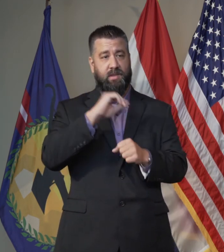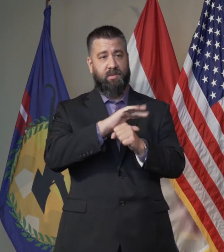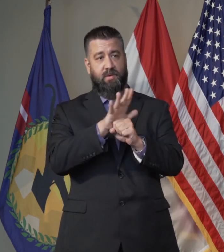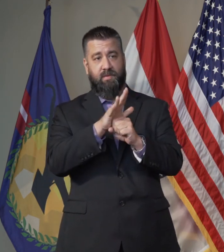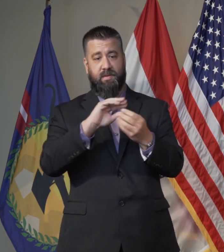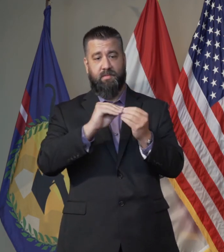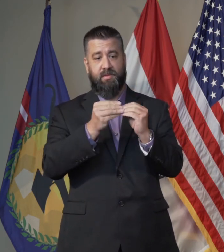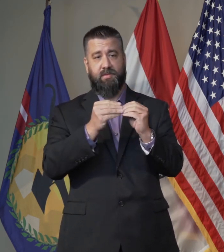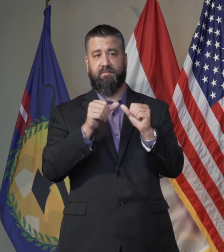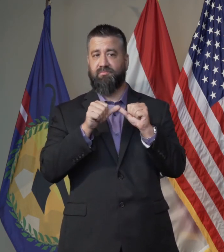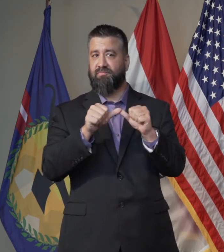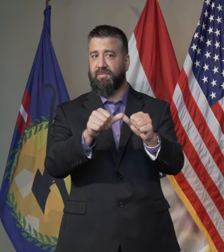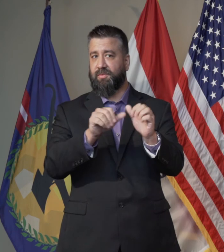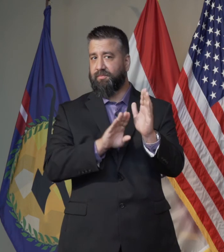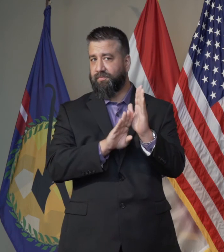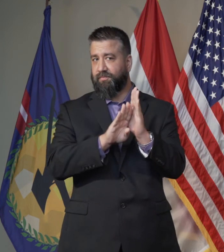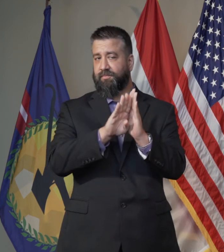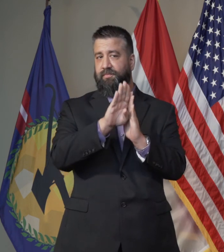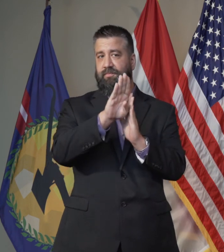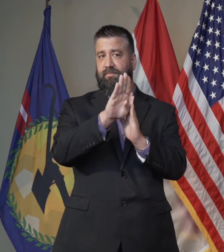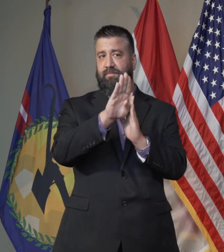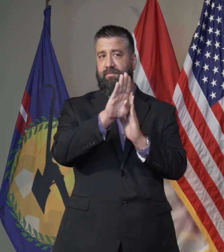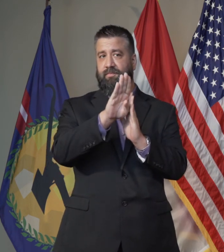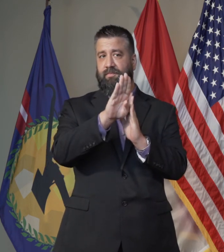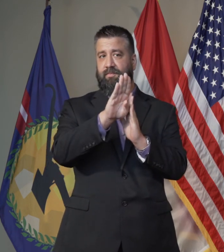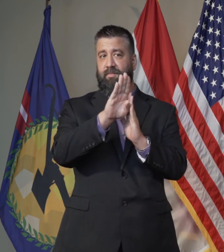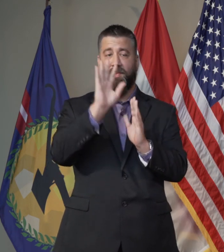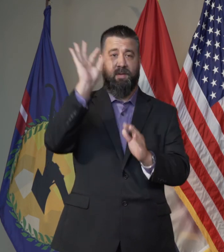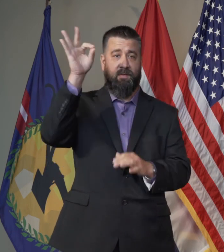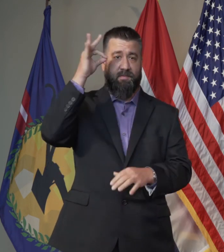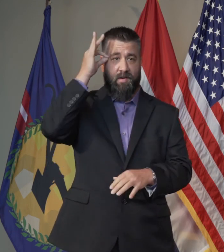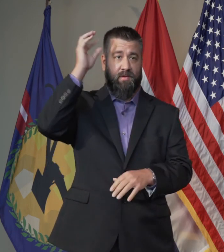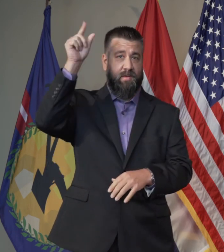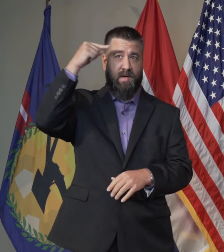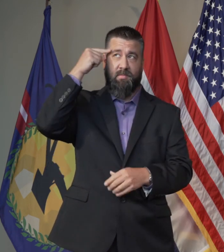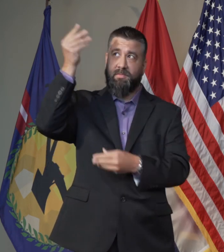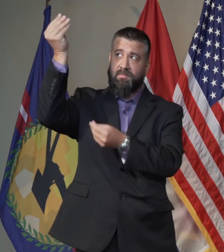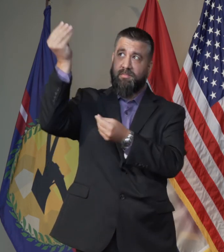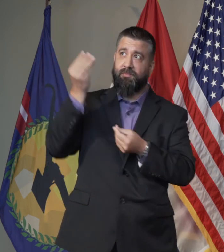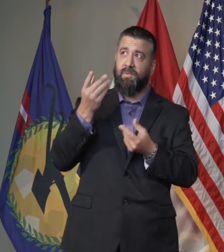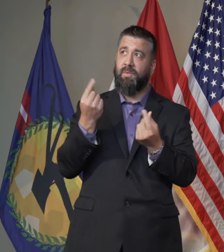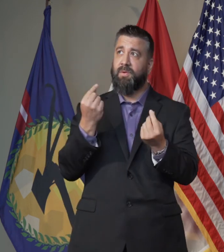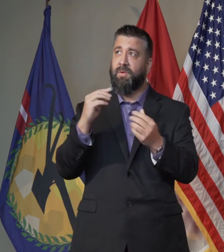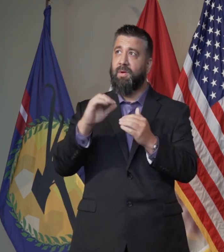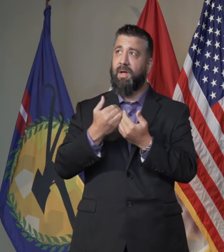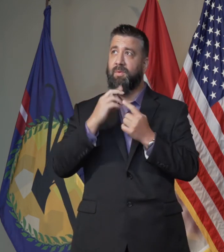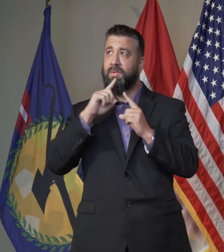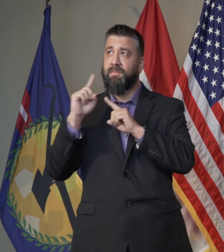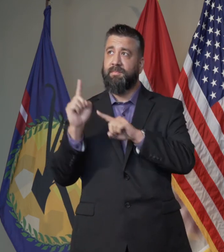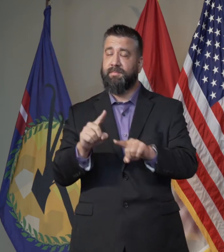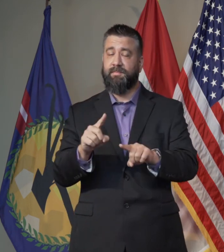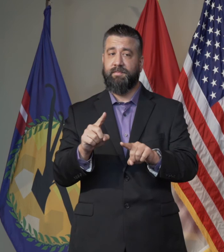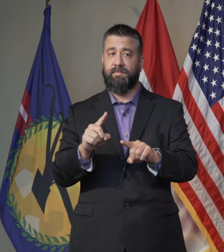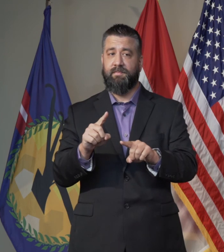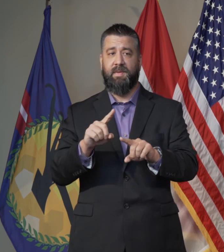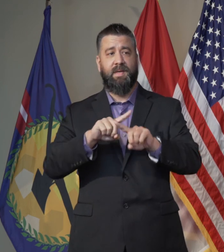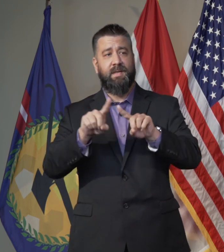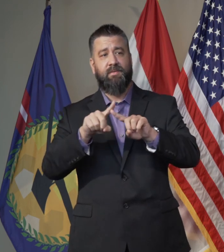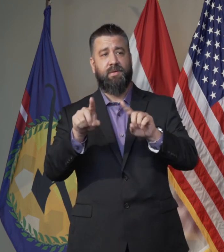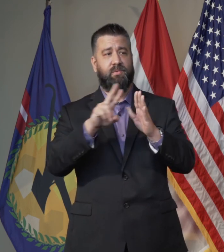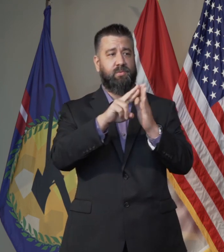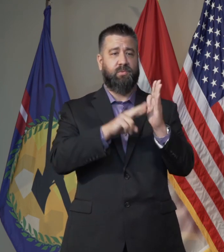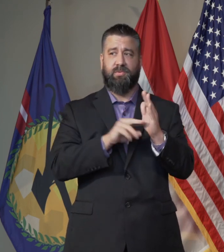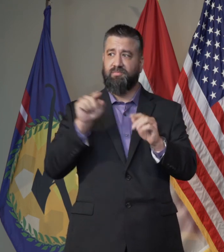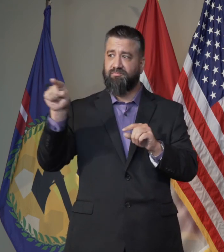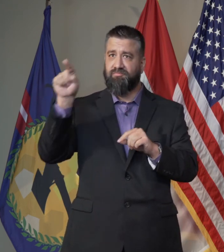rise. A lack of an early, comprehensive national response and a patchwork of responses across the